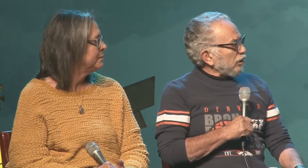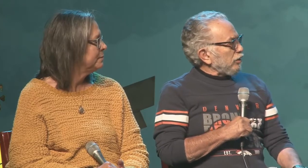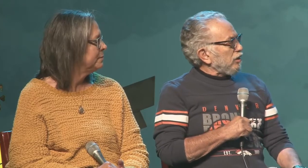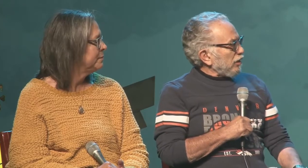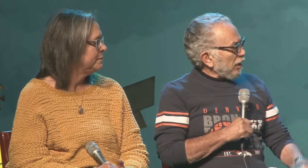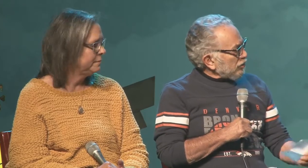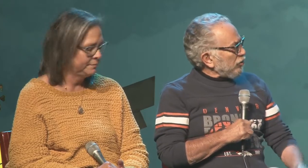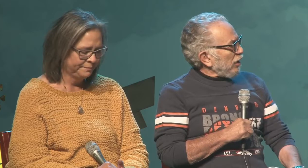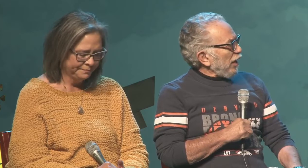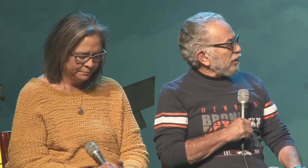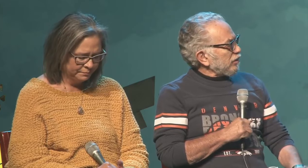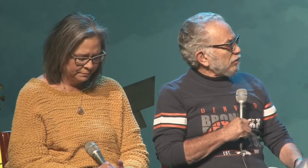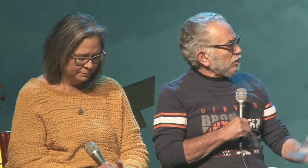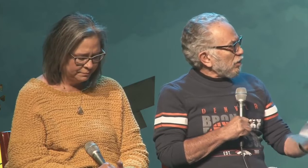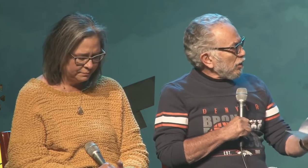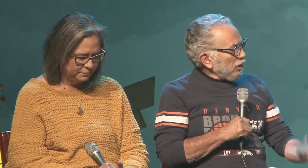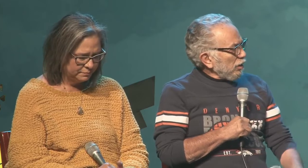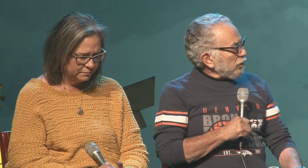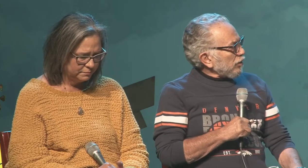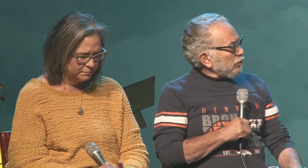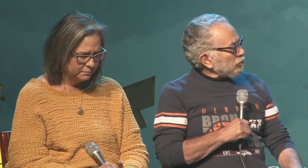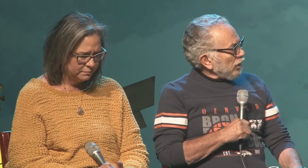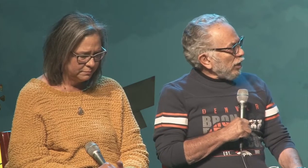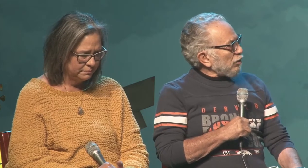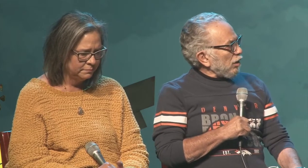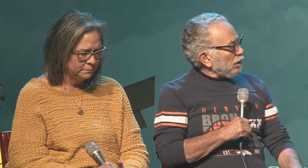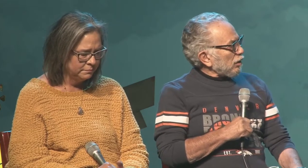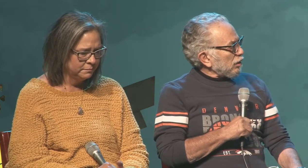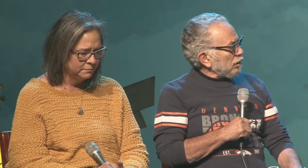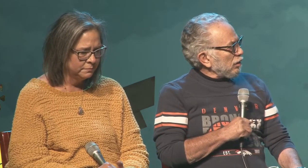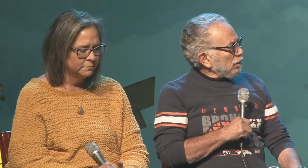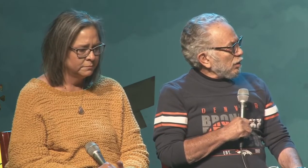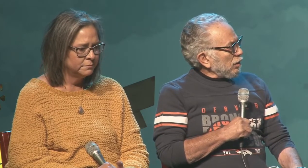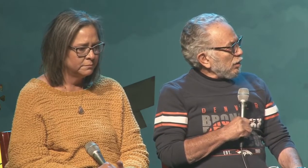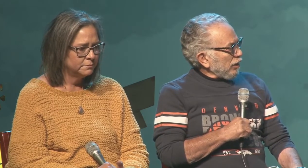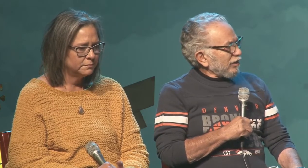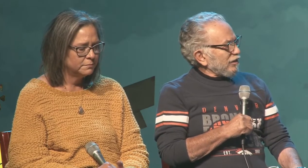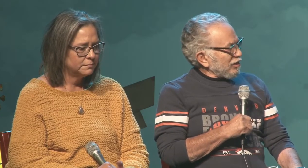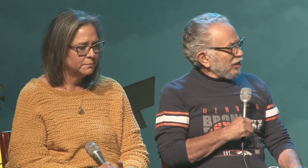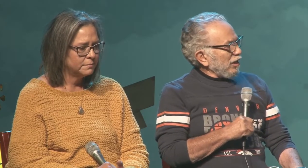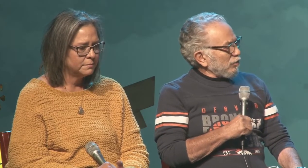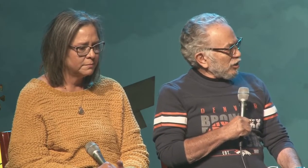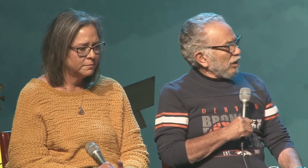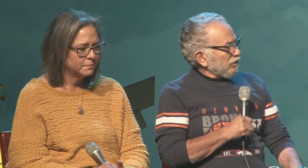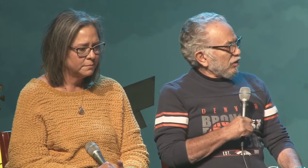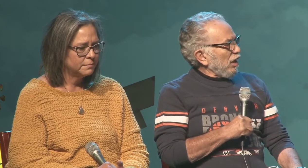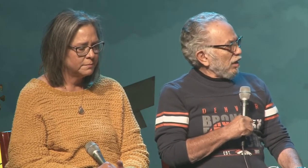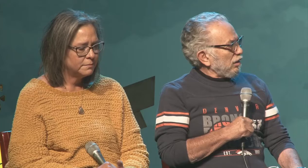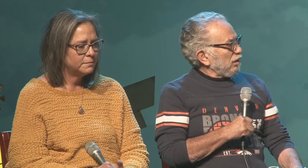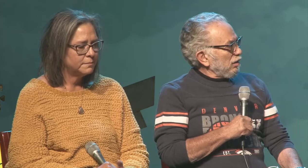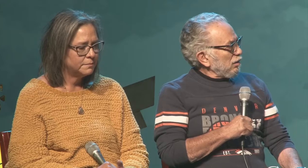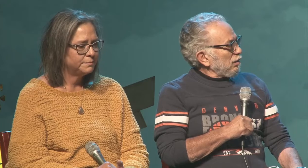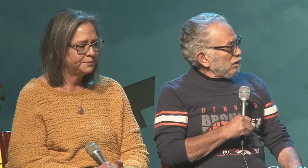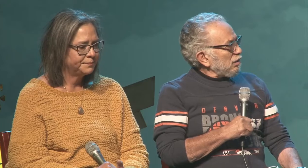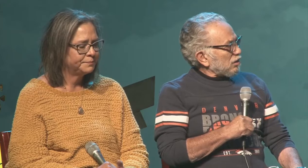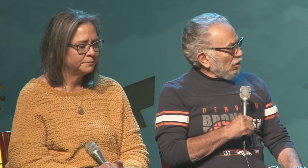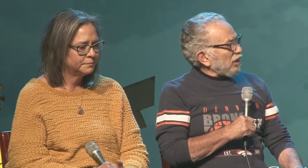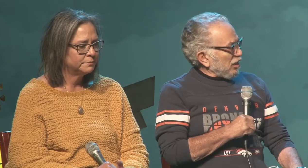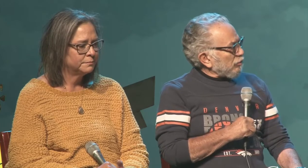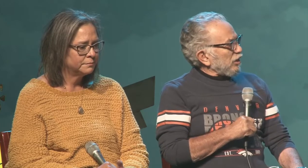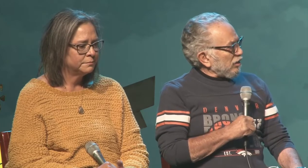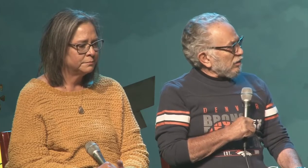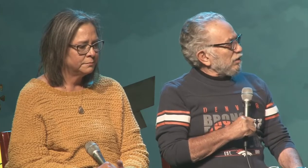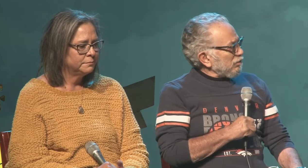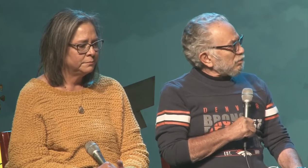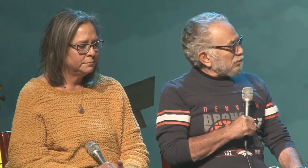or an addict or, an alcoholic. I get to say I'm a child of God. So That's I